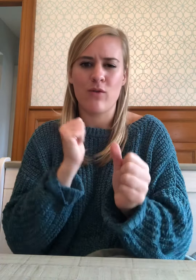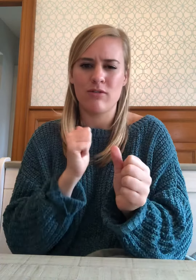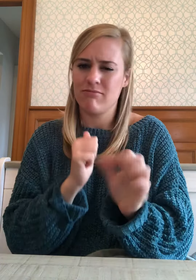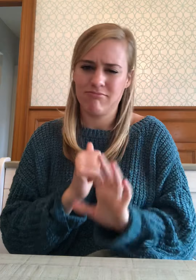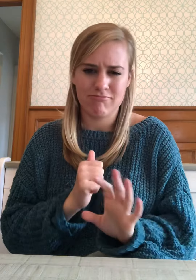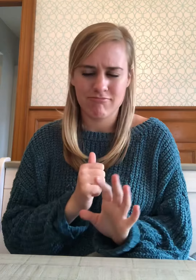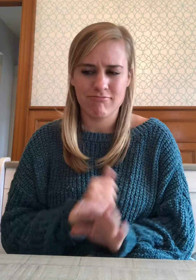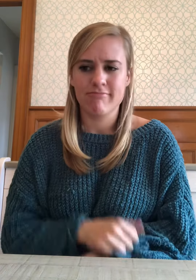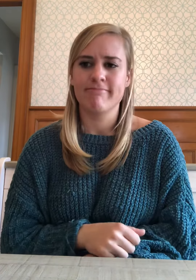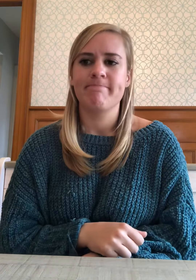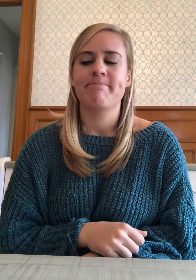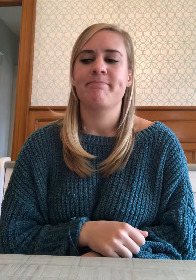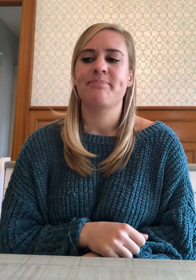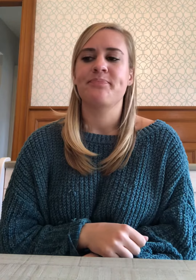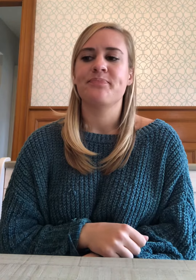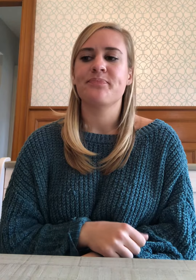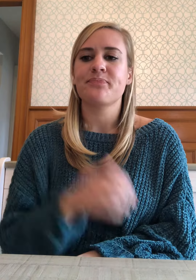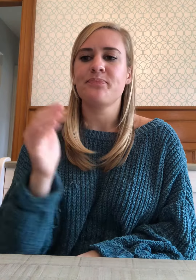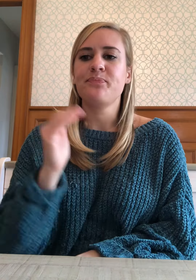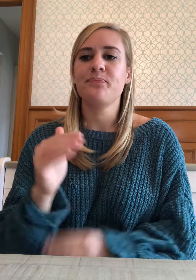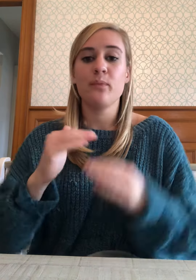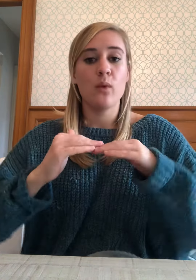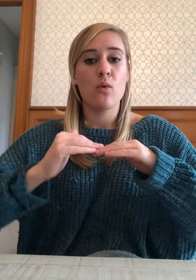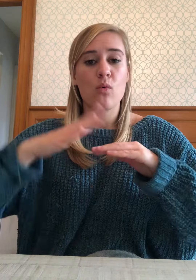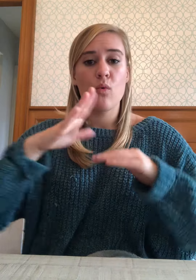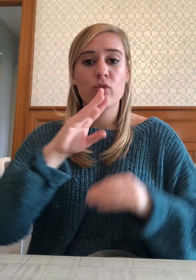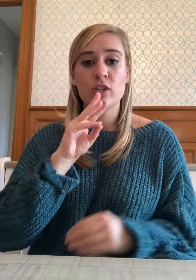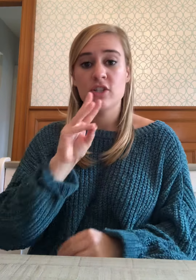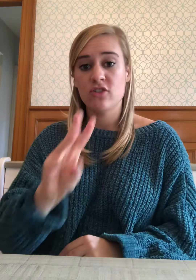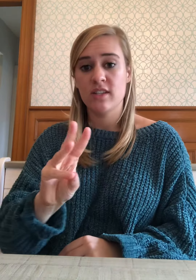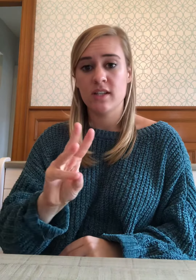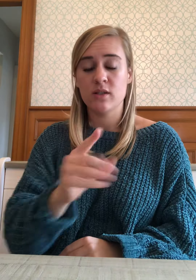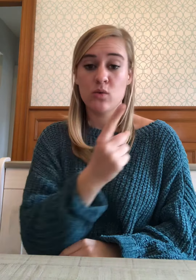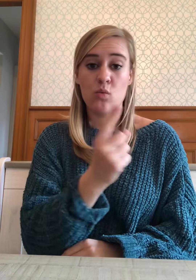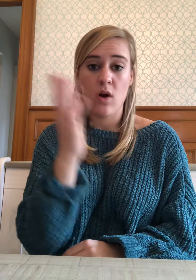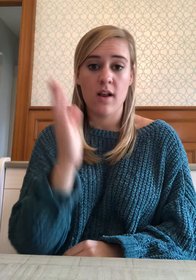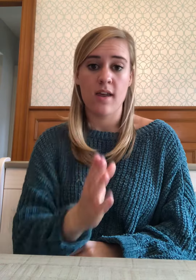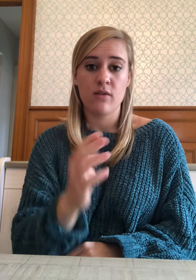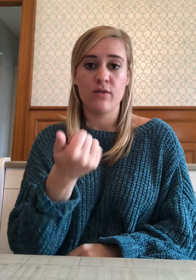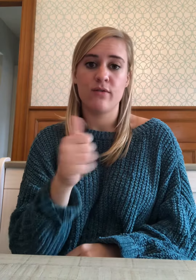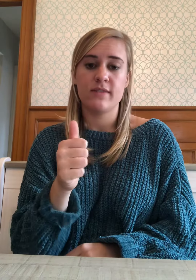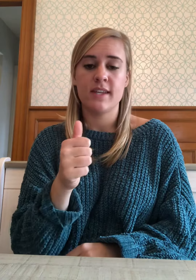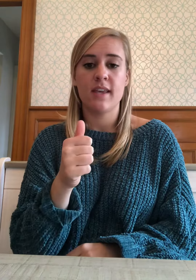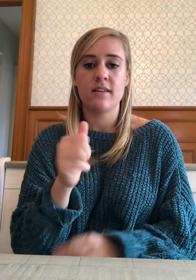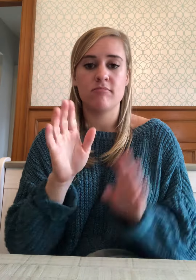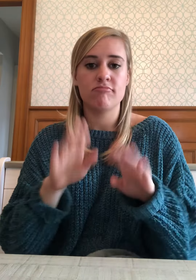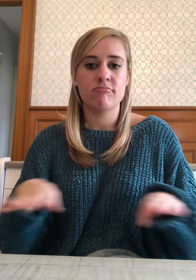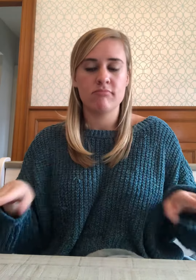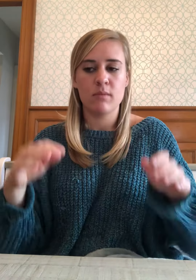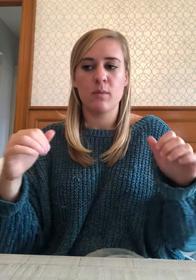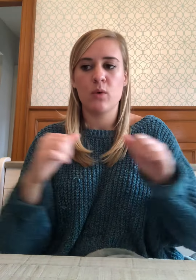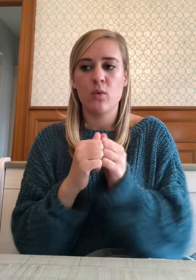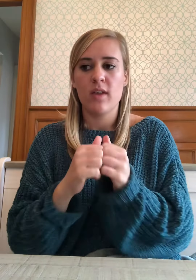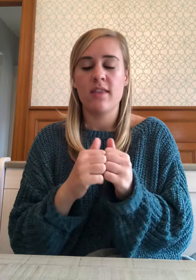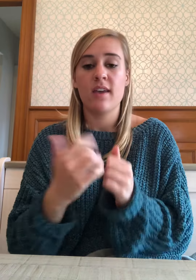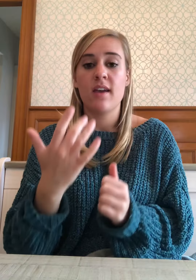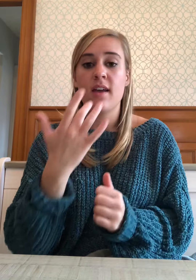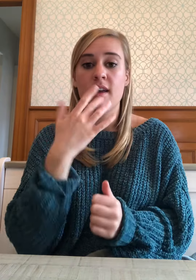Over age 6, 1 in 10 children with a tongue thrust swallow will show an anterior